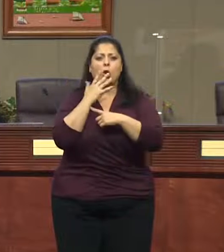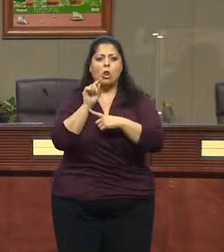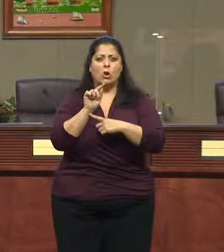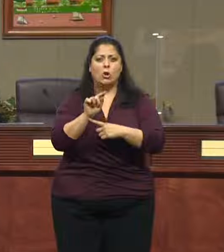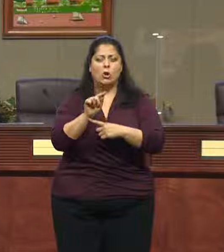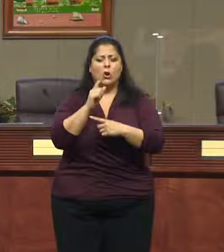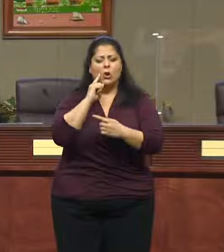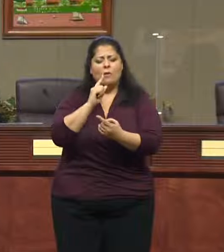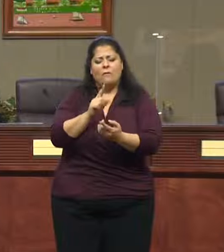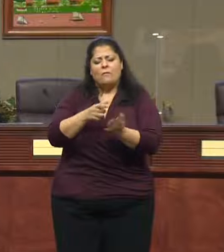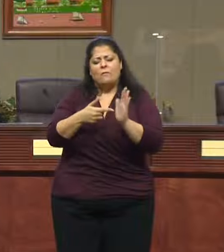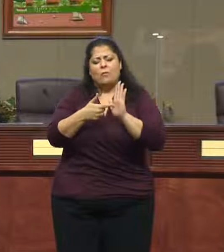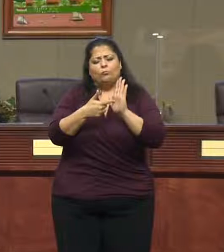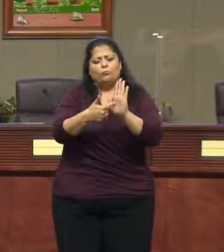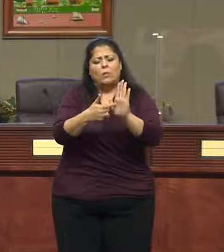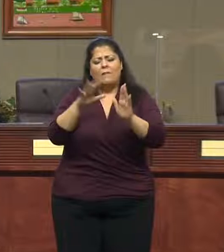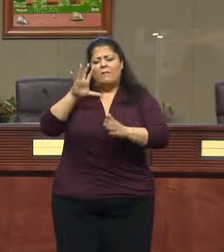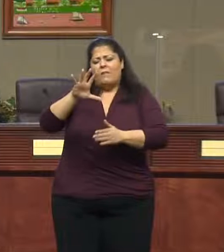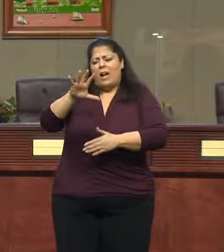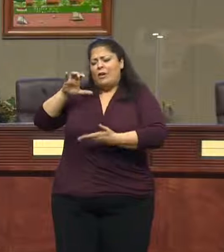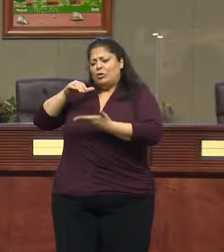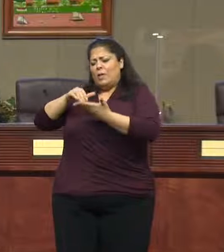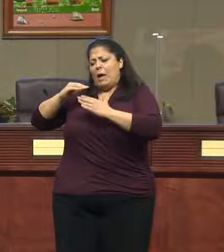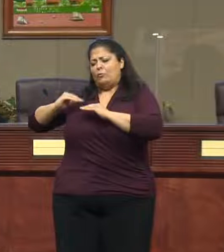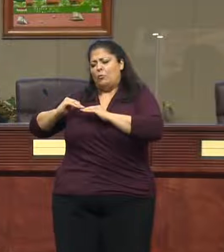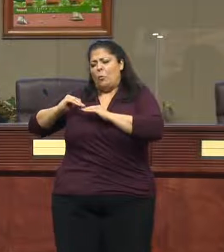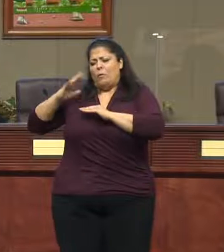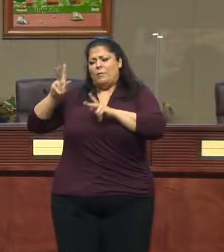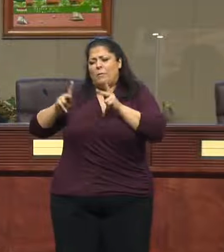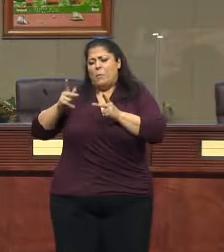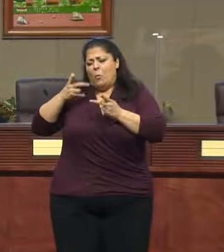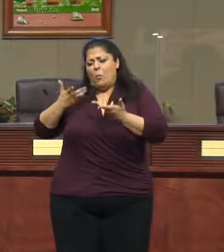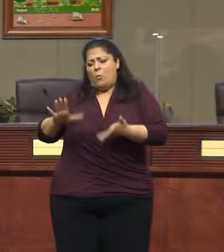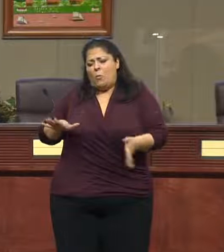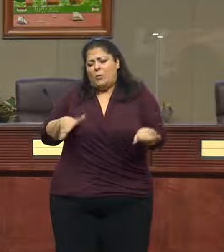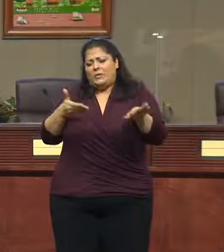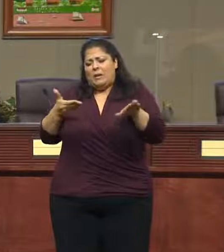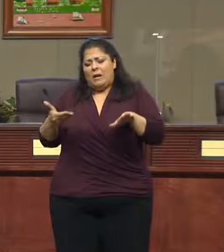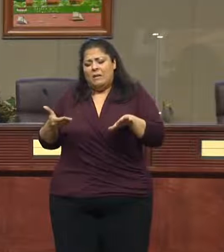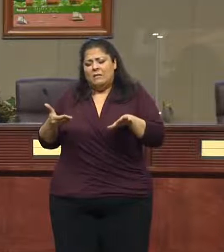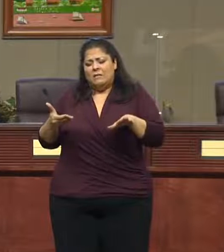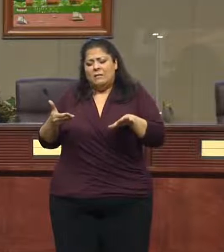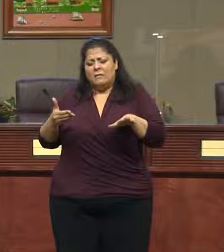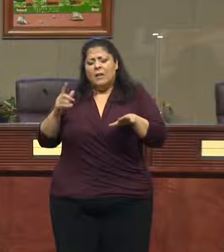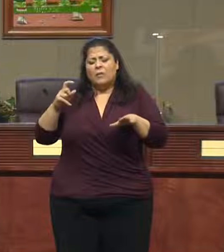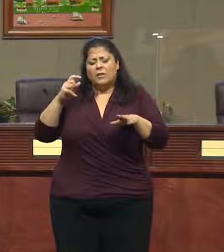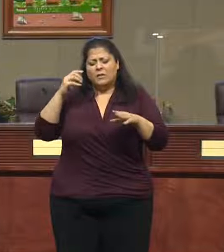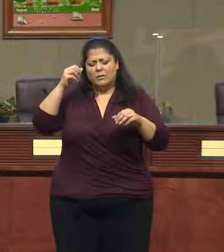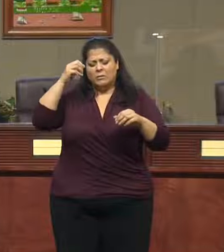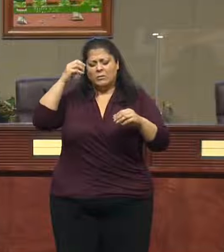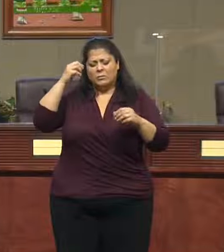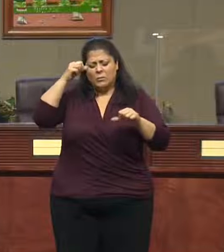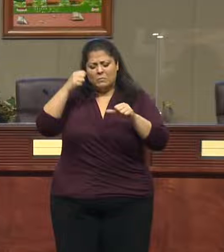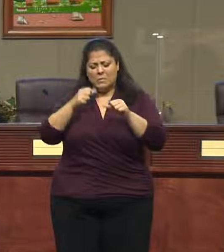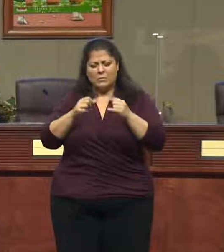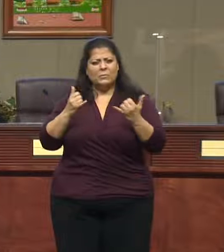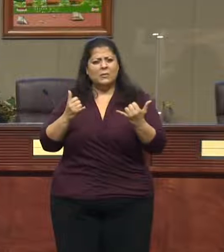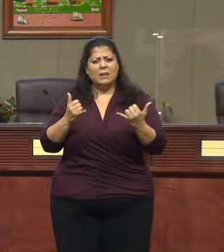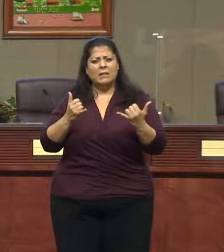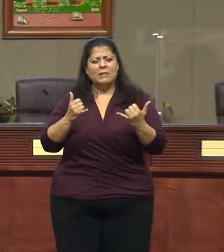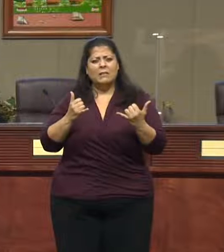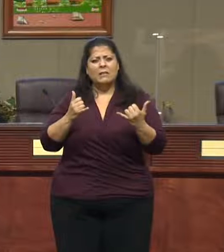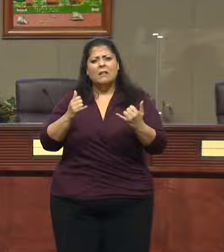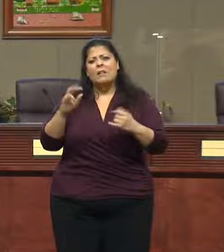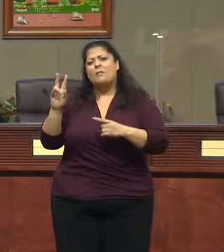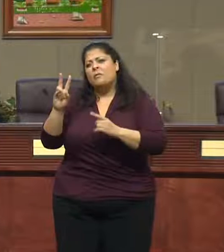the virus. And as we recognize this day, we should remember that the victims aren't just statistics. They're people